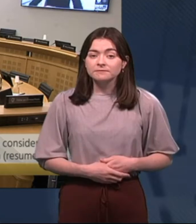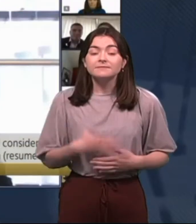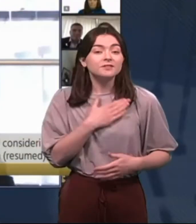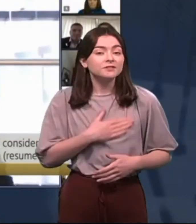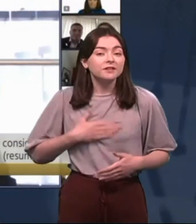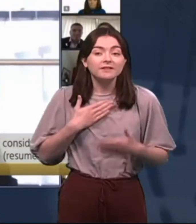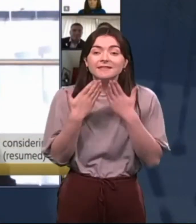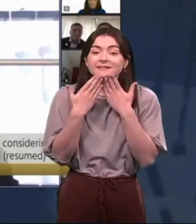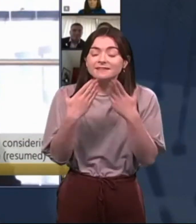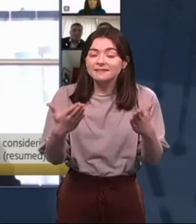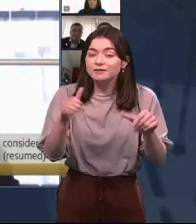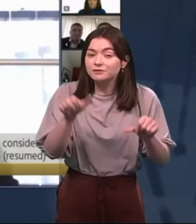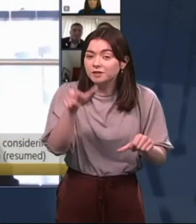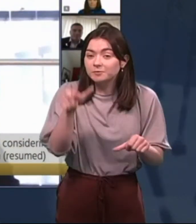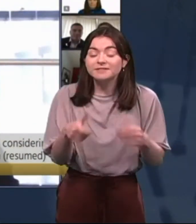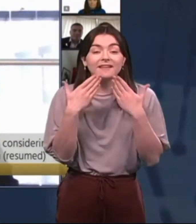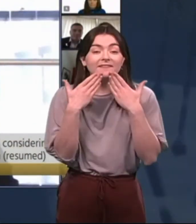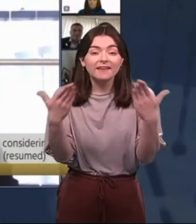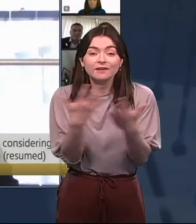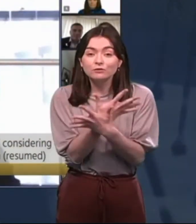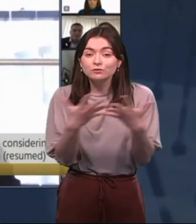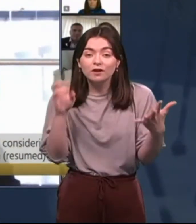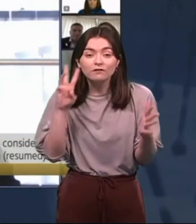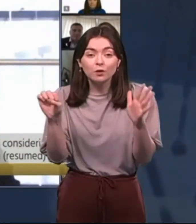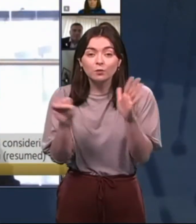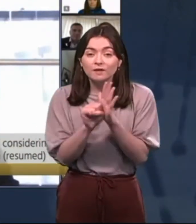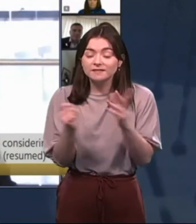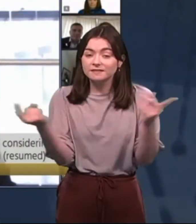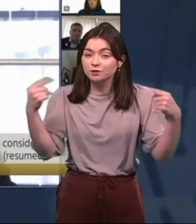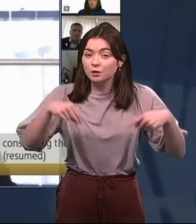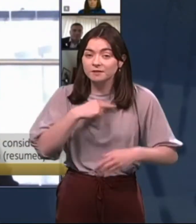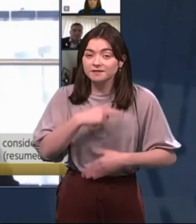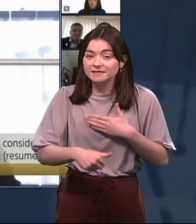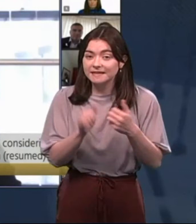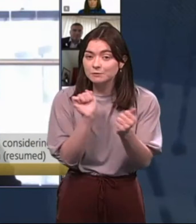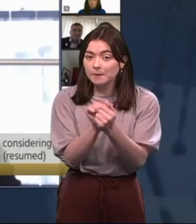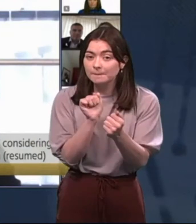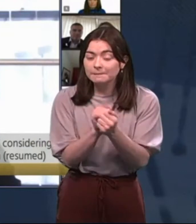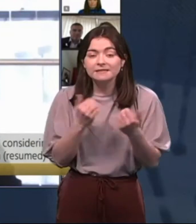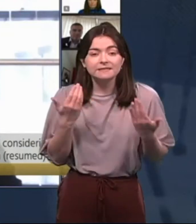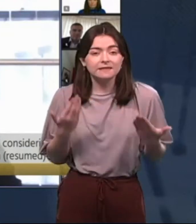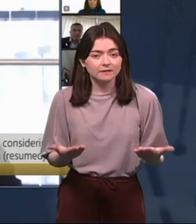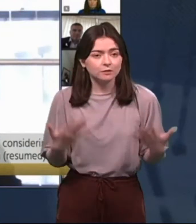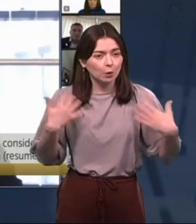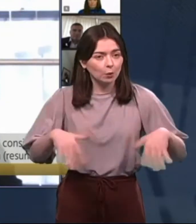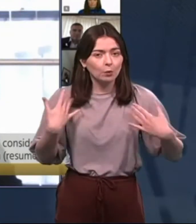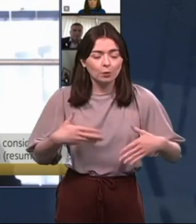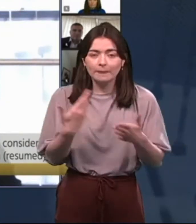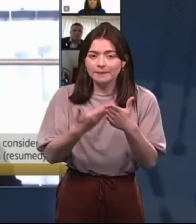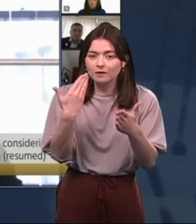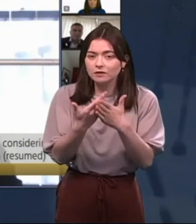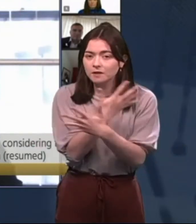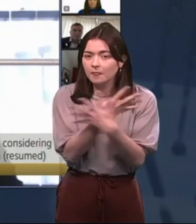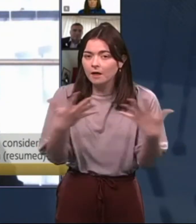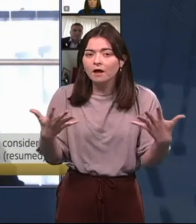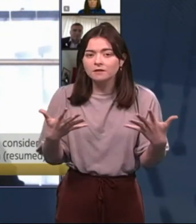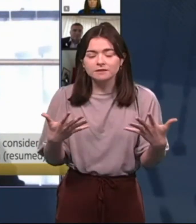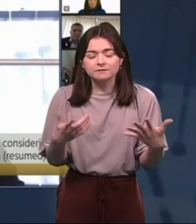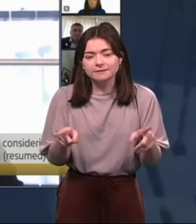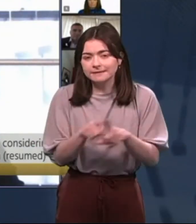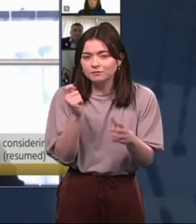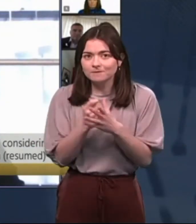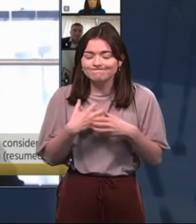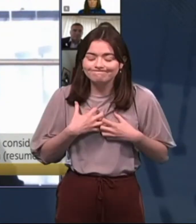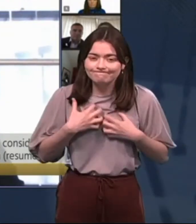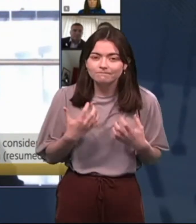Sorry, thank you, Chair, and thanks to all the witnesses for coming before the committee today. It's been really informative and also really infuriating, I